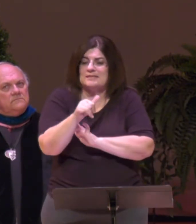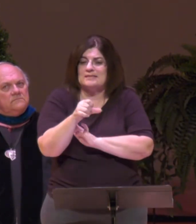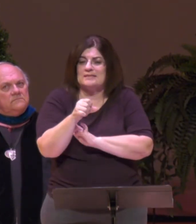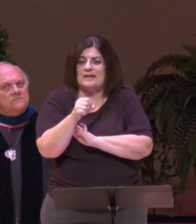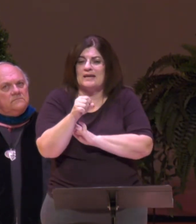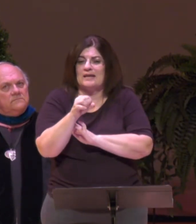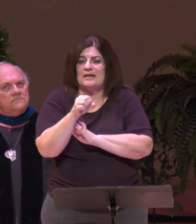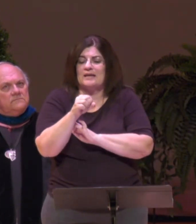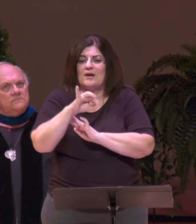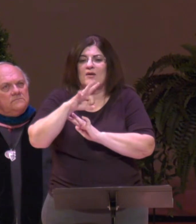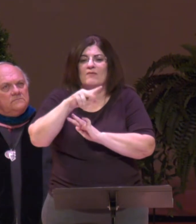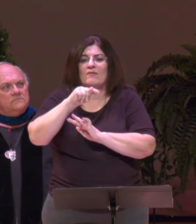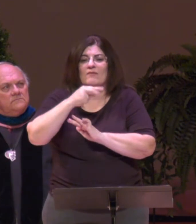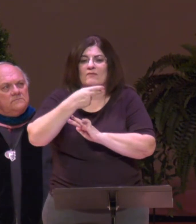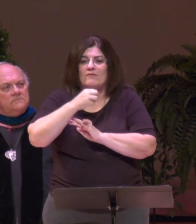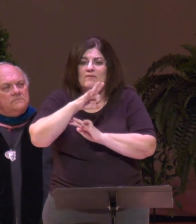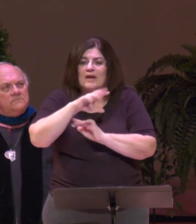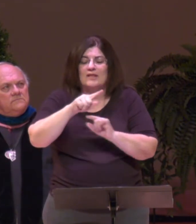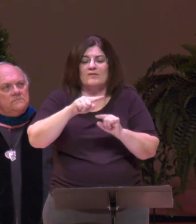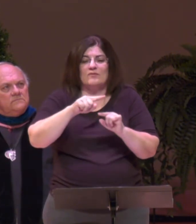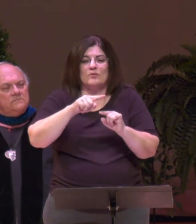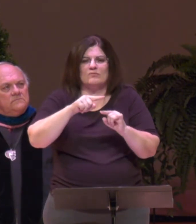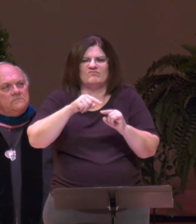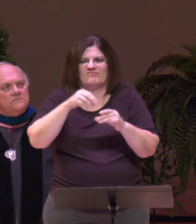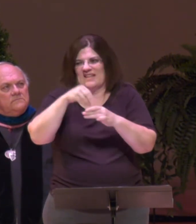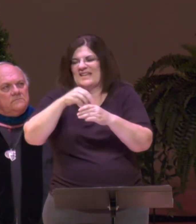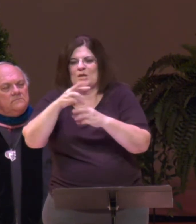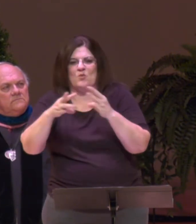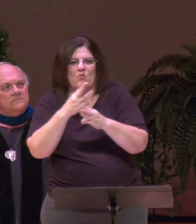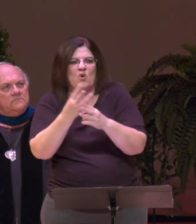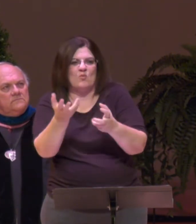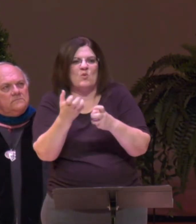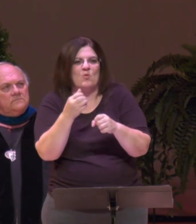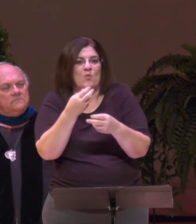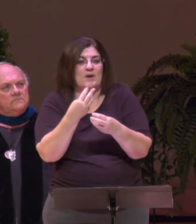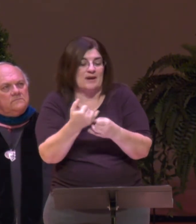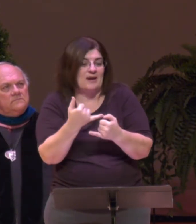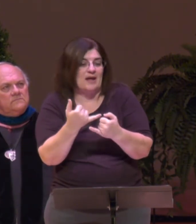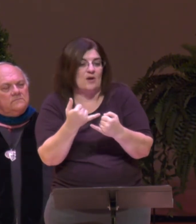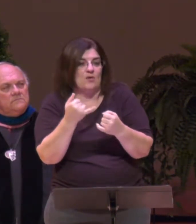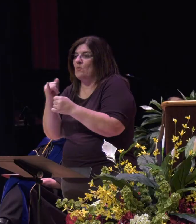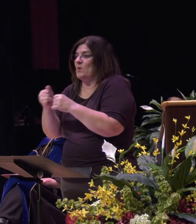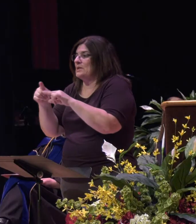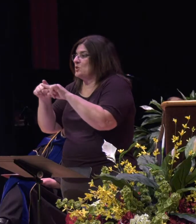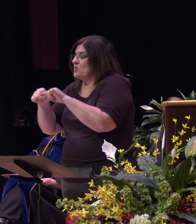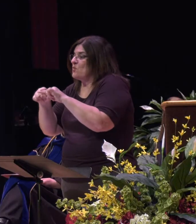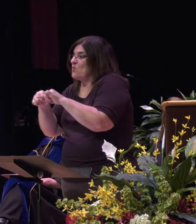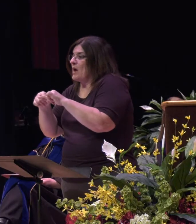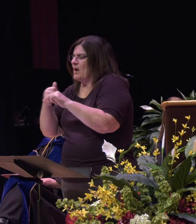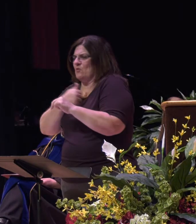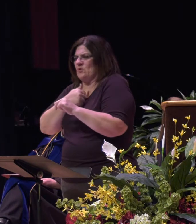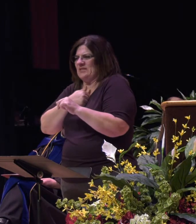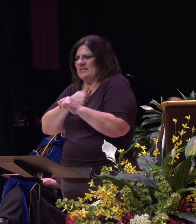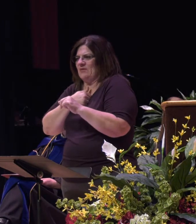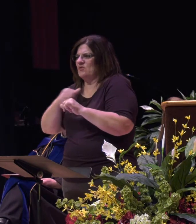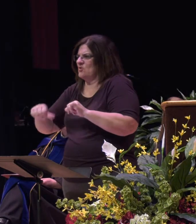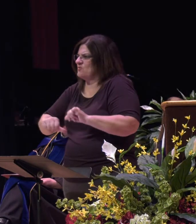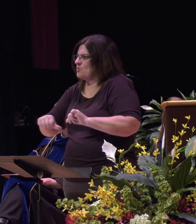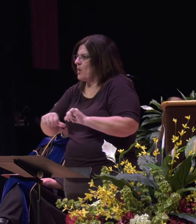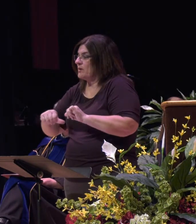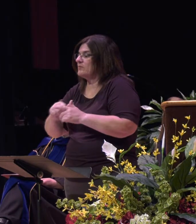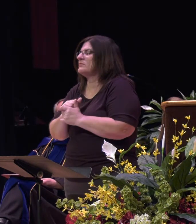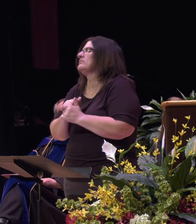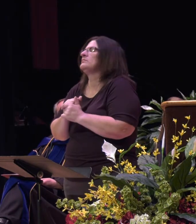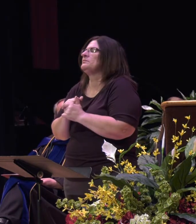especially in a world where we want it now, and we rely on our own selfish pride. And sometimes those crushing blows are a test